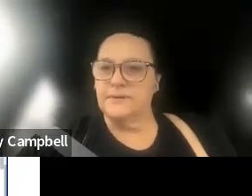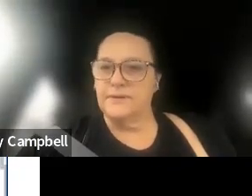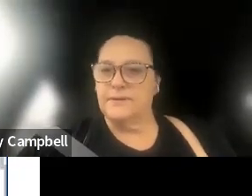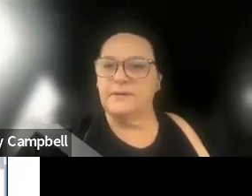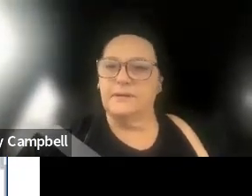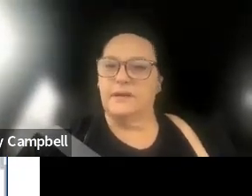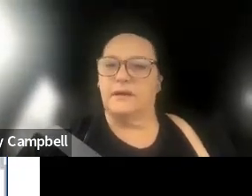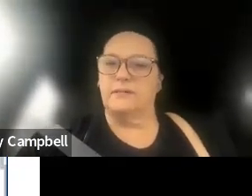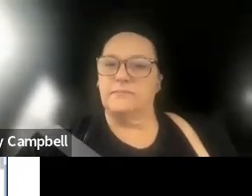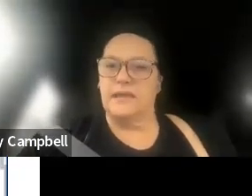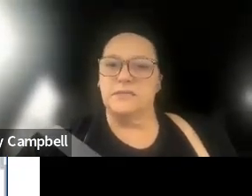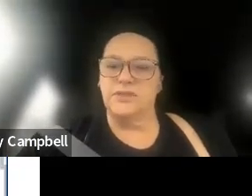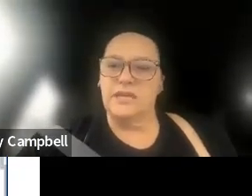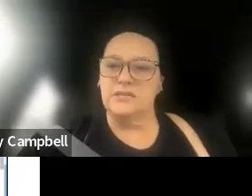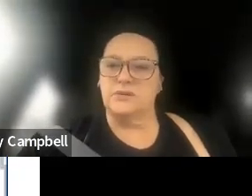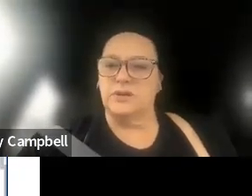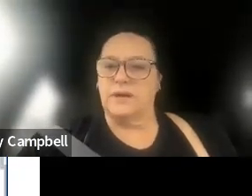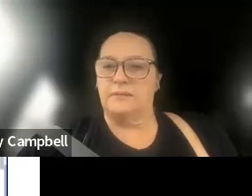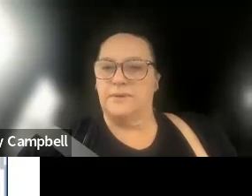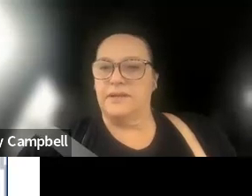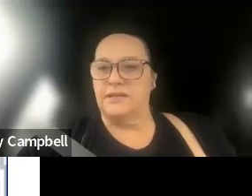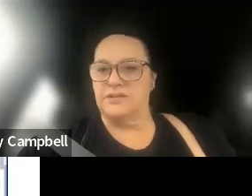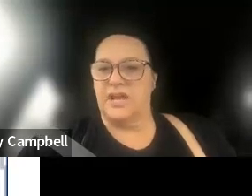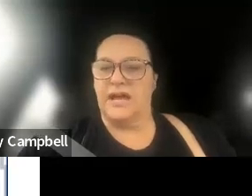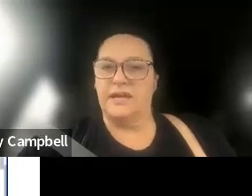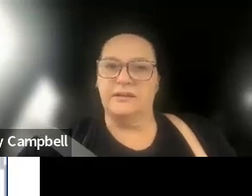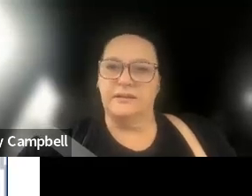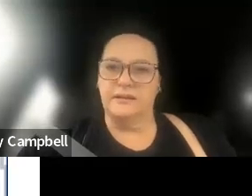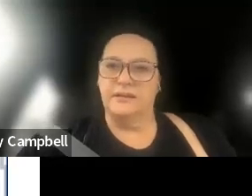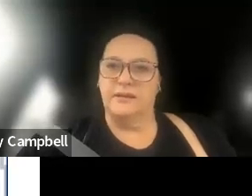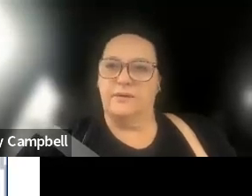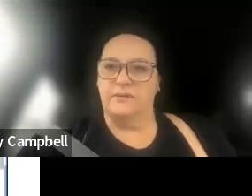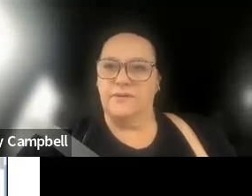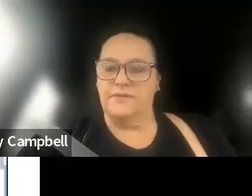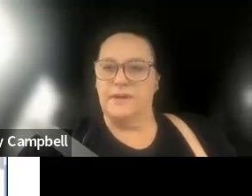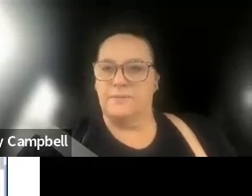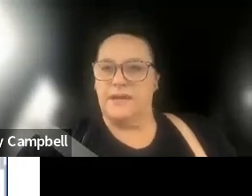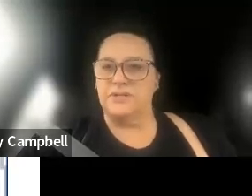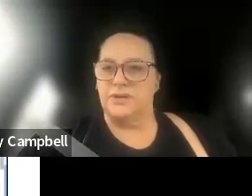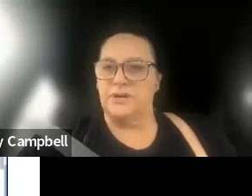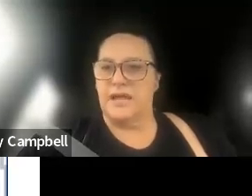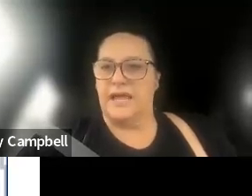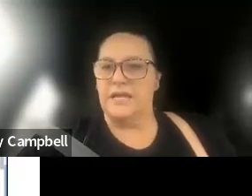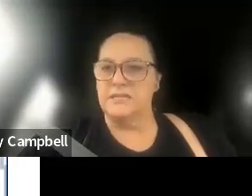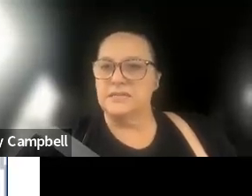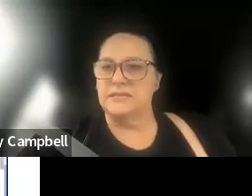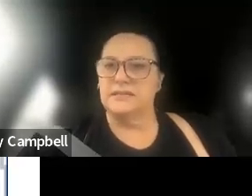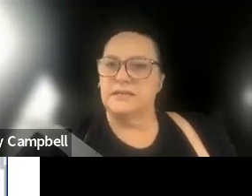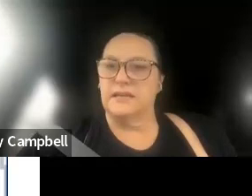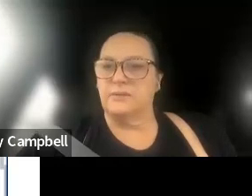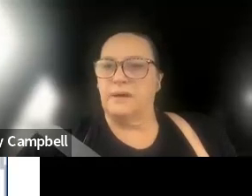to answer these, you can go ahead and put it in the chat, or feel free to raise your